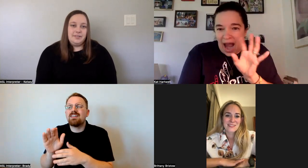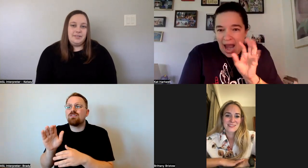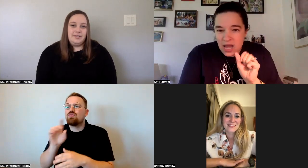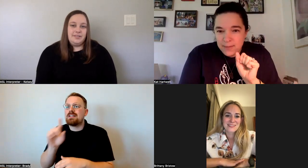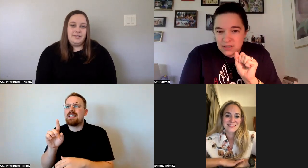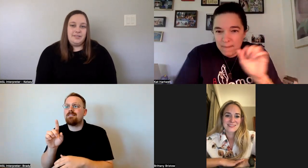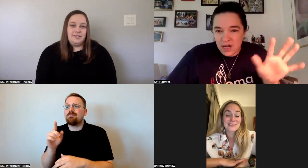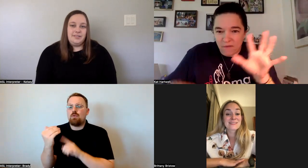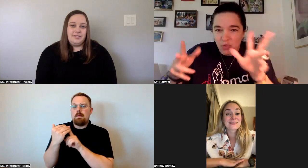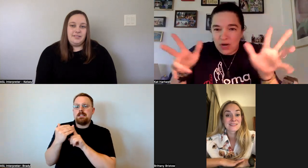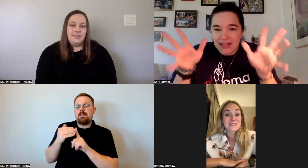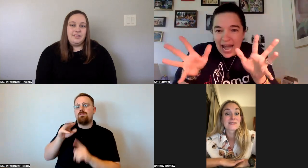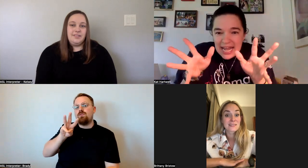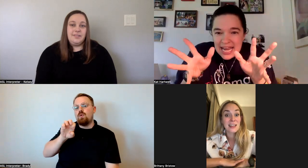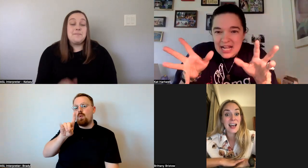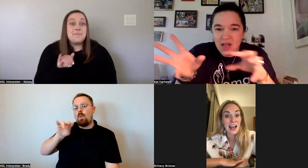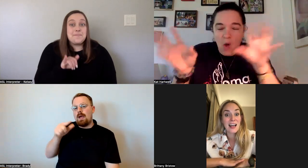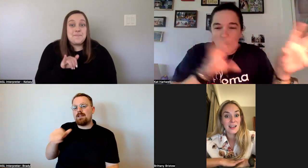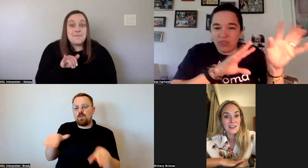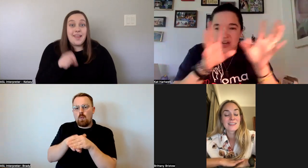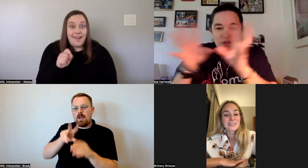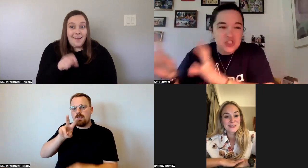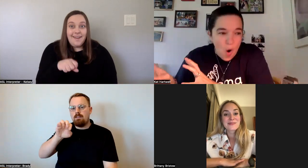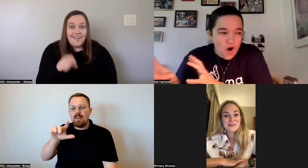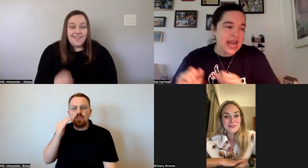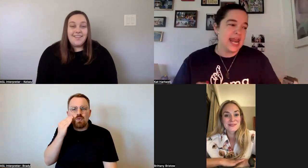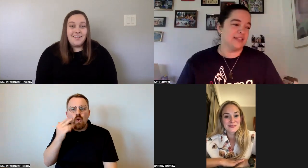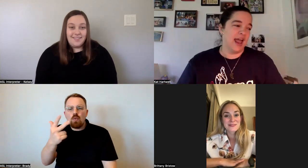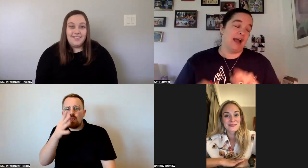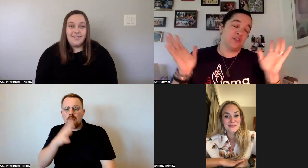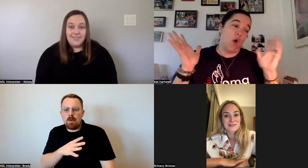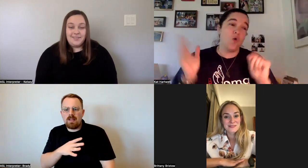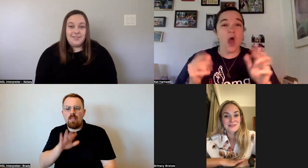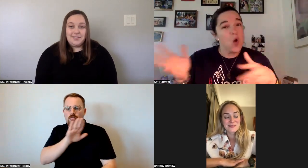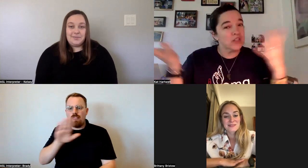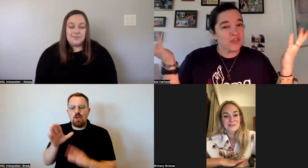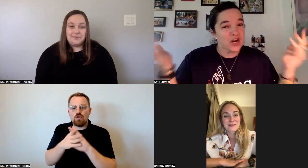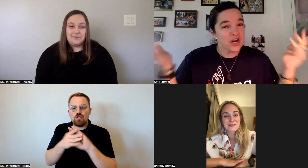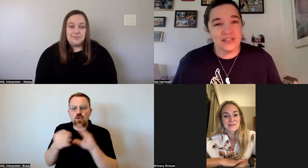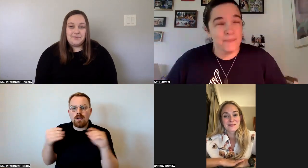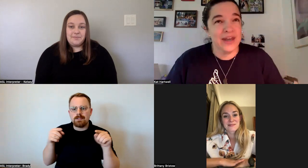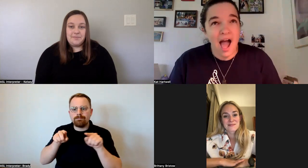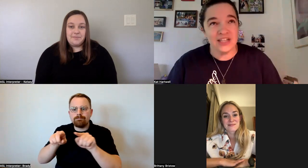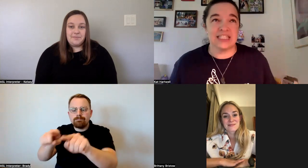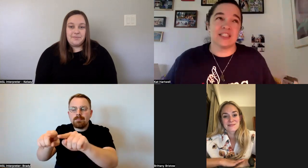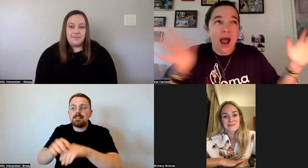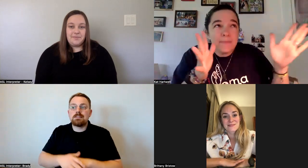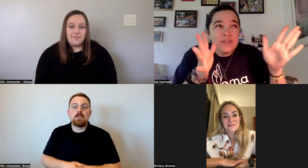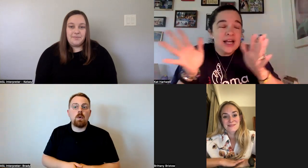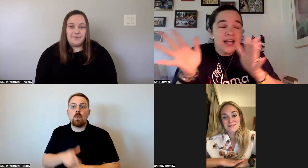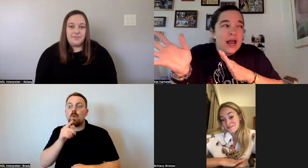Bear vibe because of the 3 ladies with different stories. So who knows if they're gonna be something else?